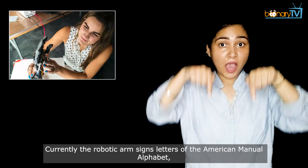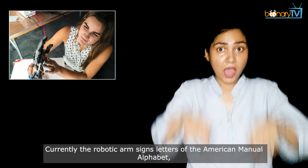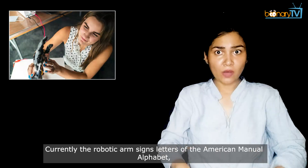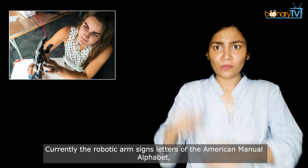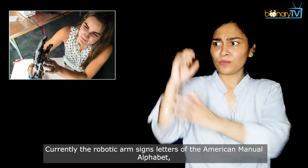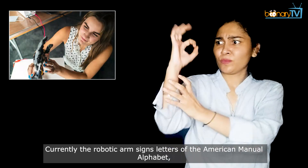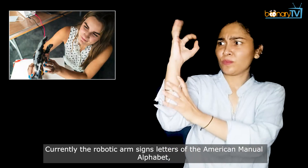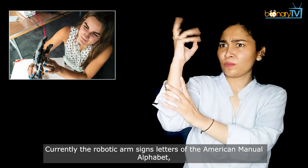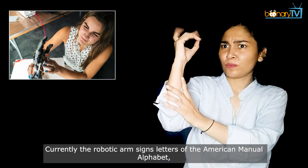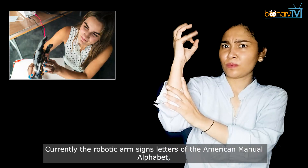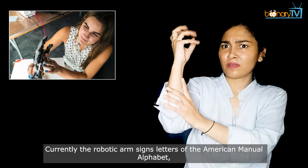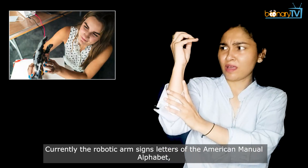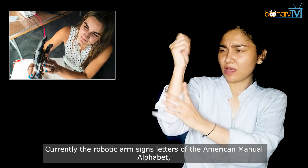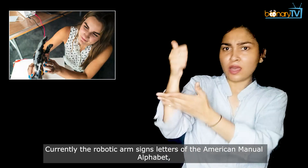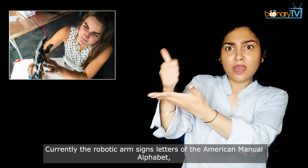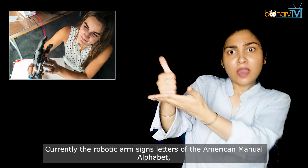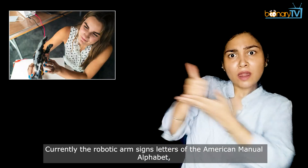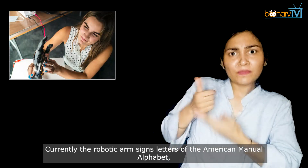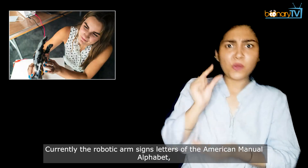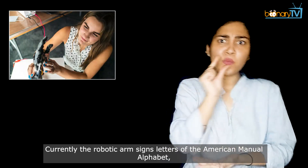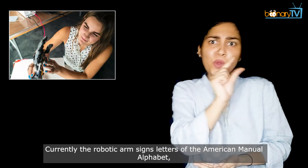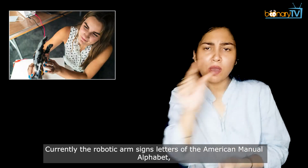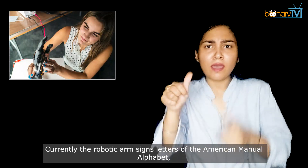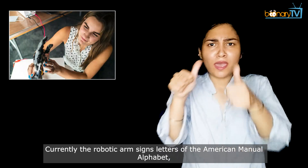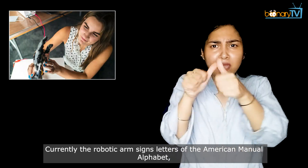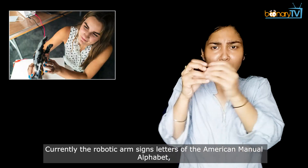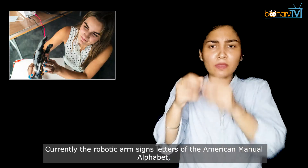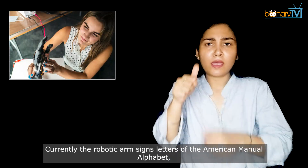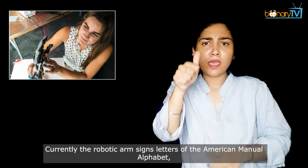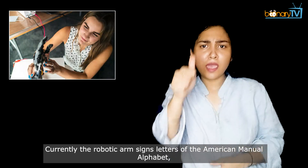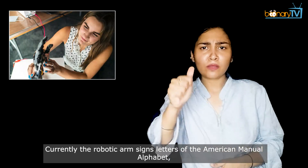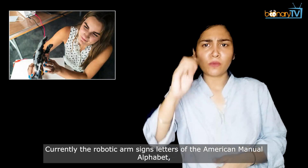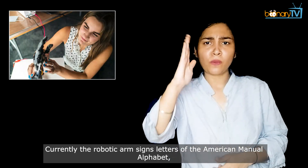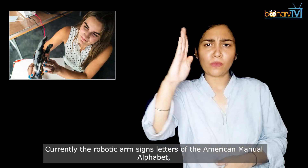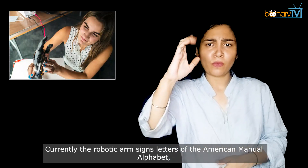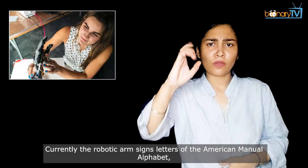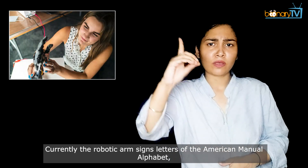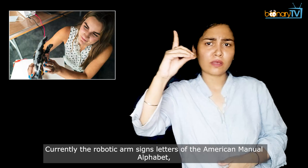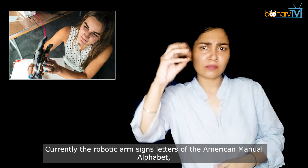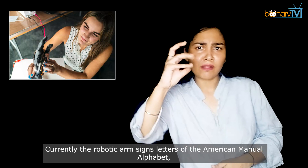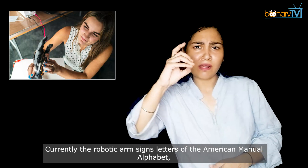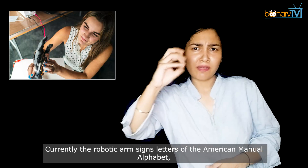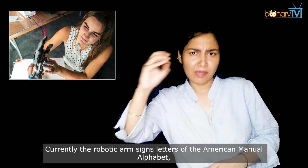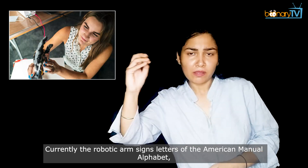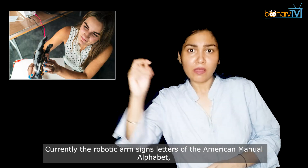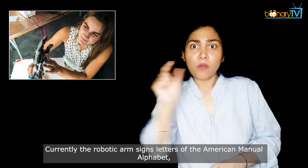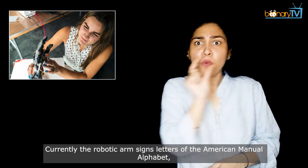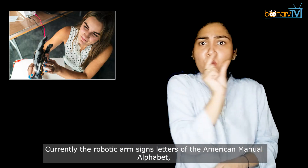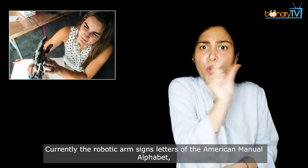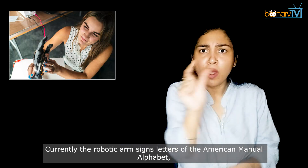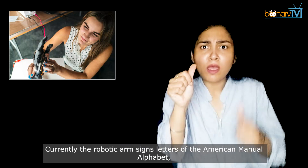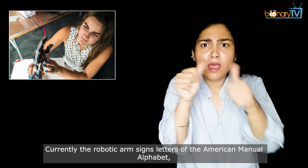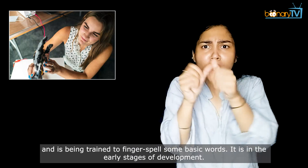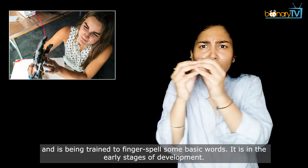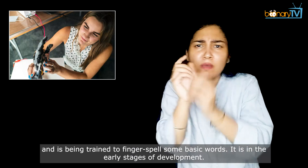The robotic arm signs letters of the American manual alphabet and